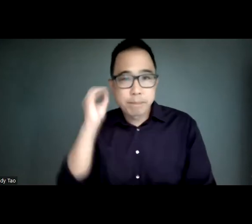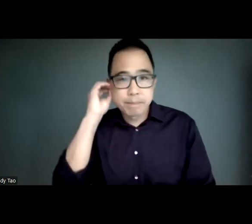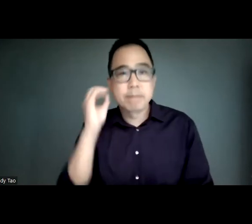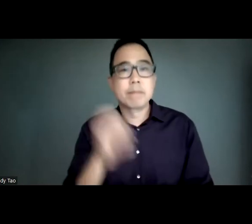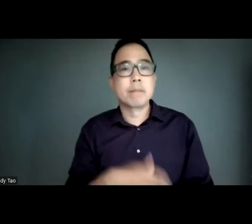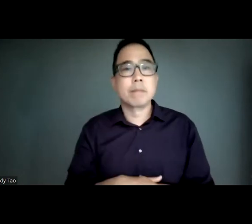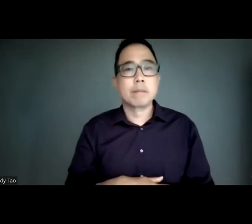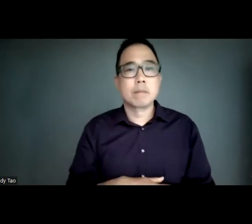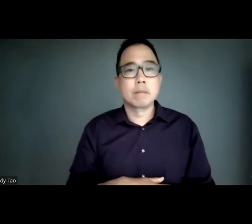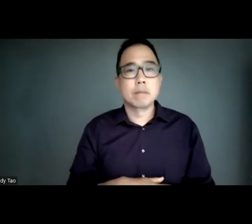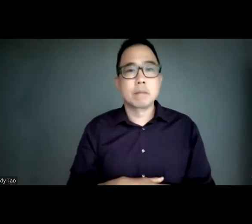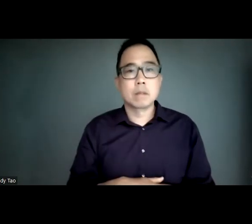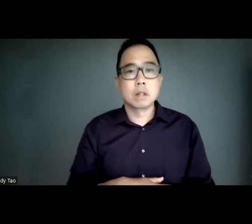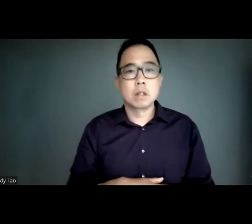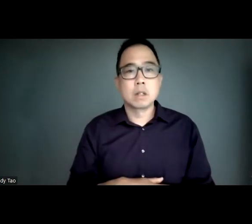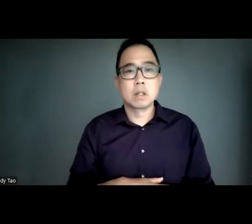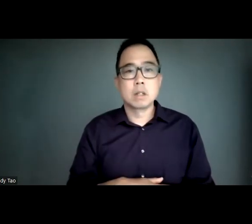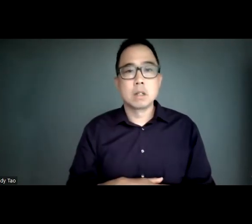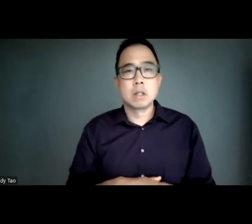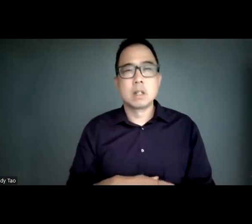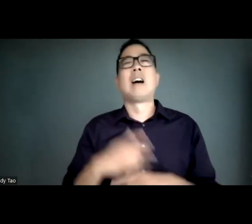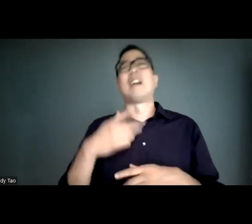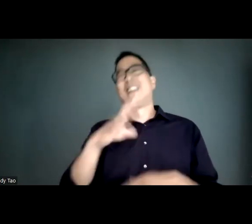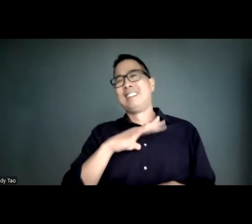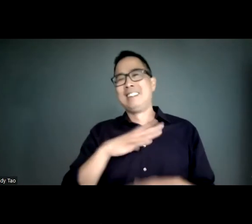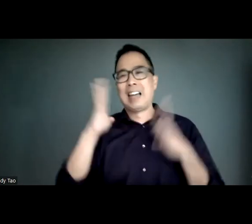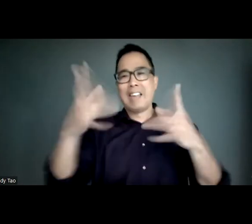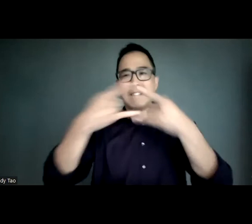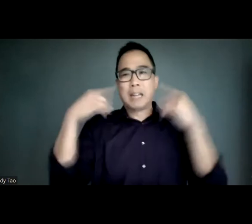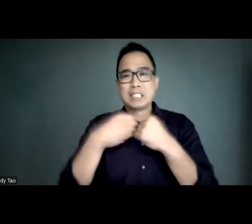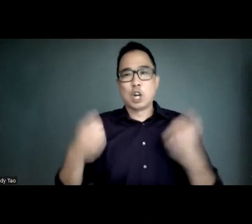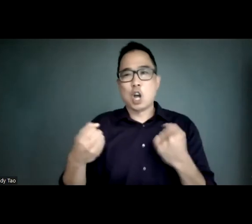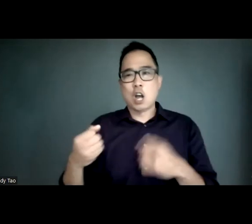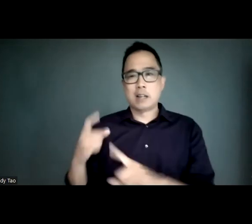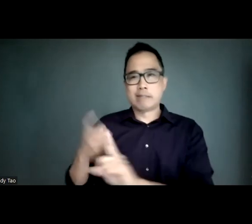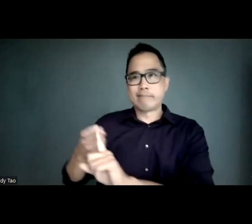More of a focus on self-care and working from home.